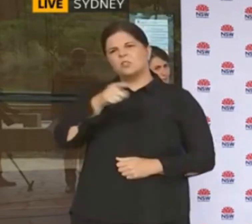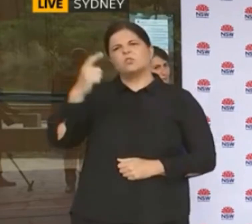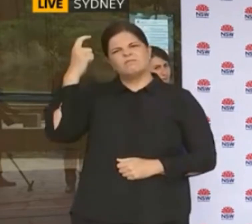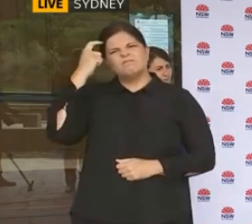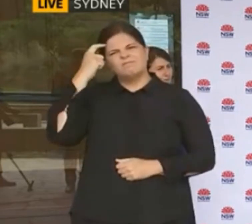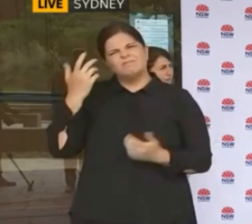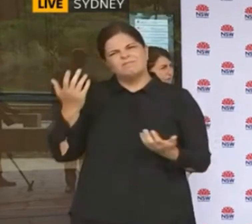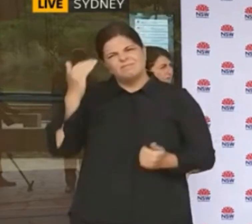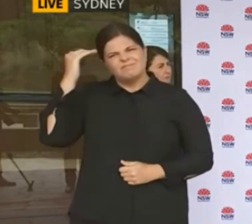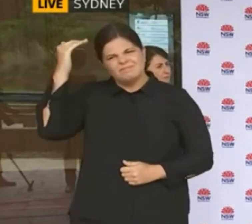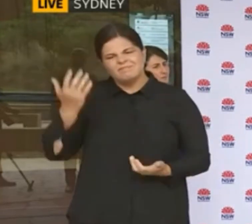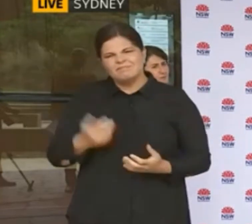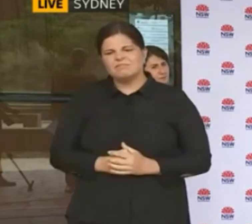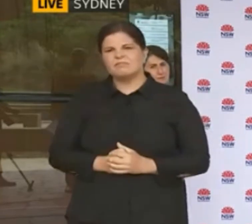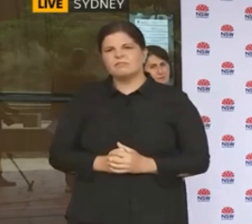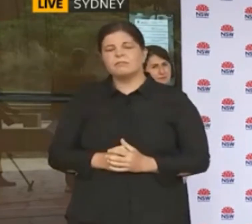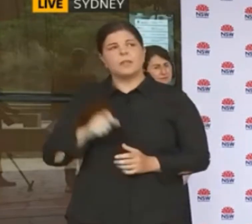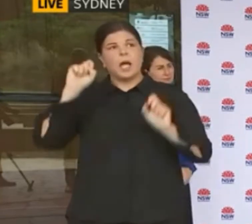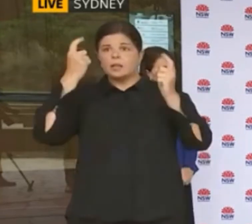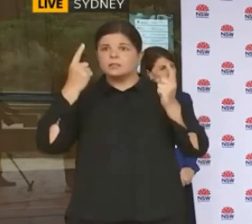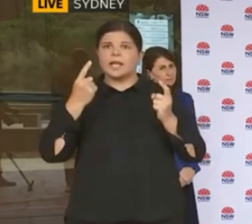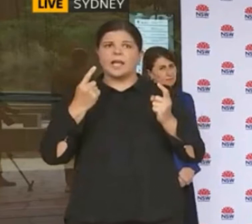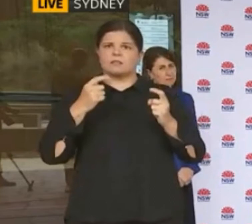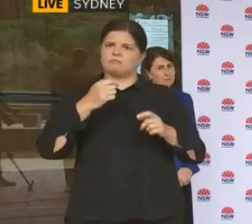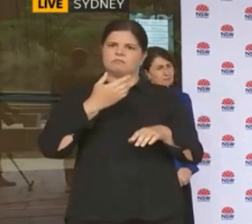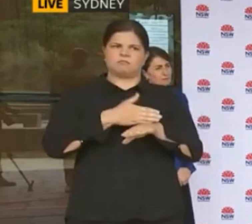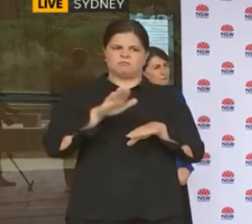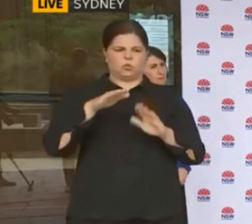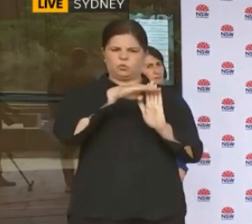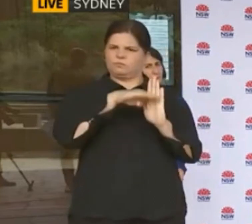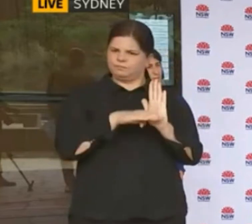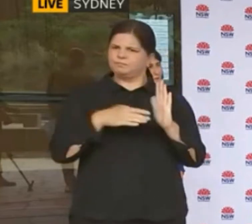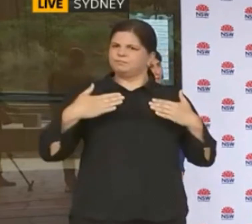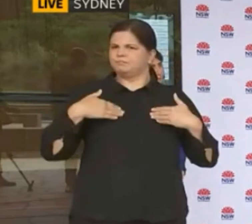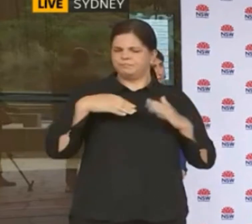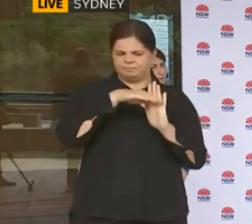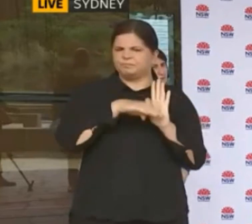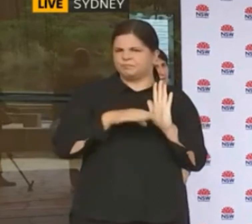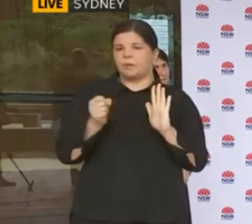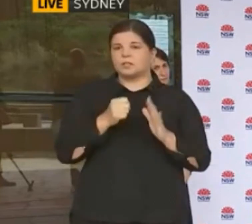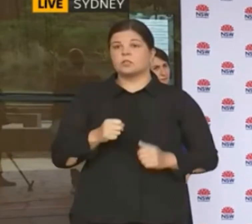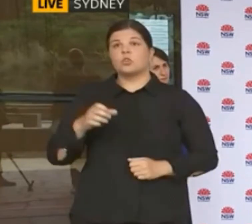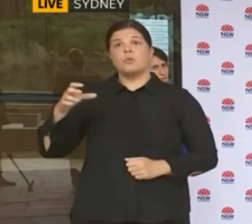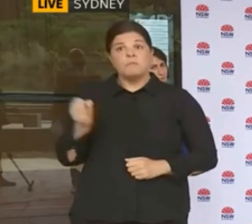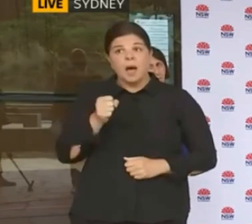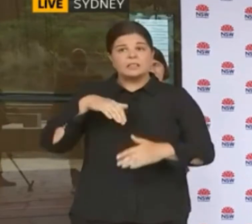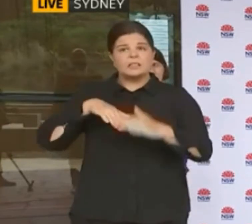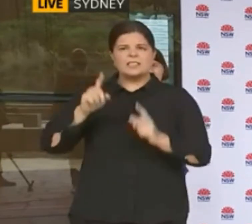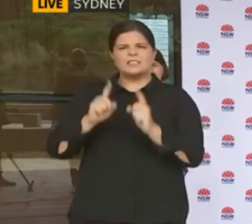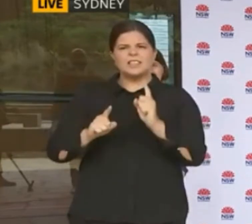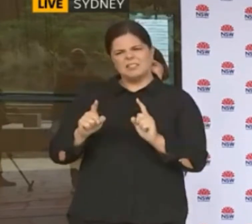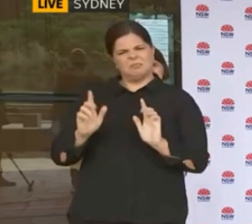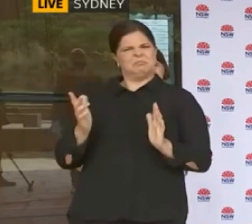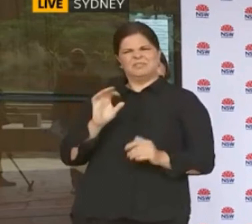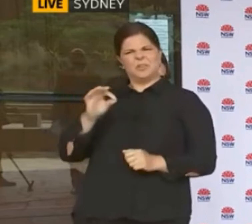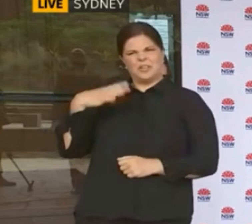sense, understand the current health orders. Do not come into the city unless you have to, unless you have a New Year's Eve pass, and